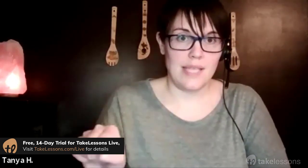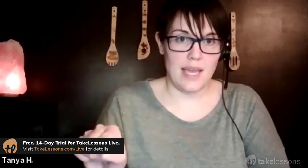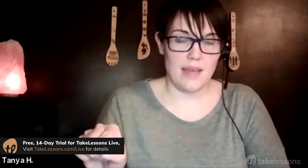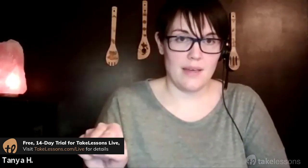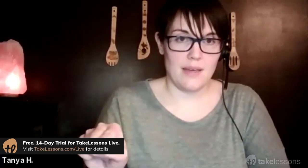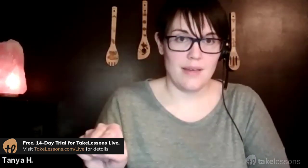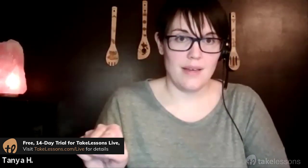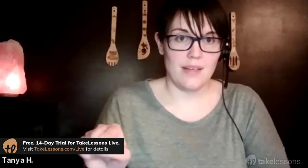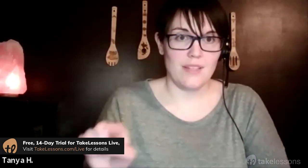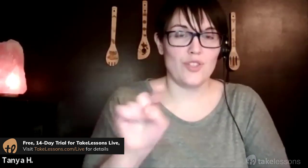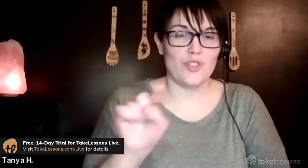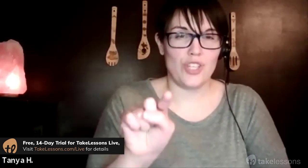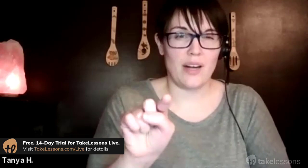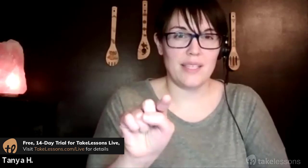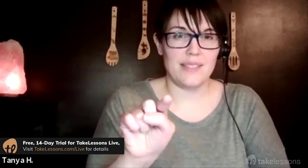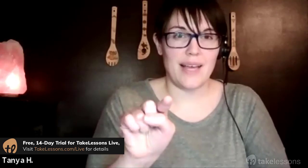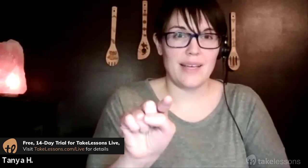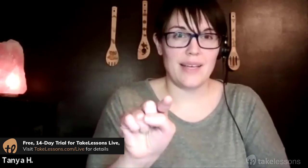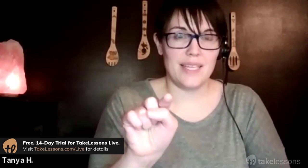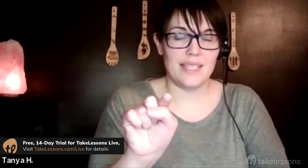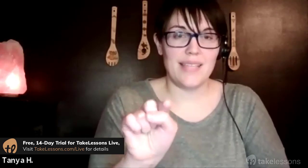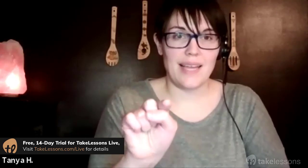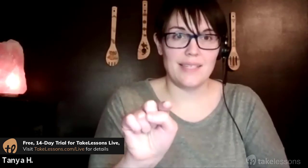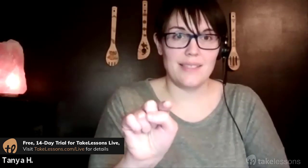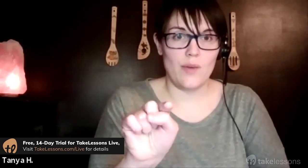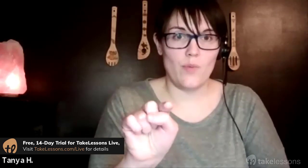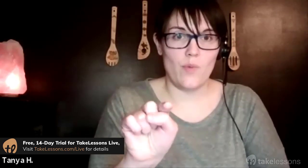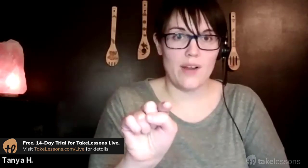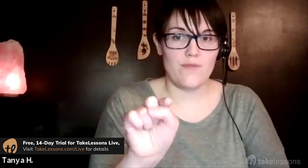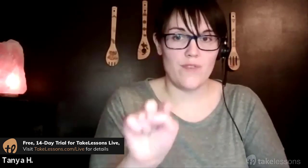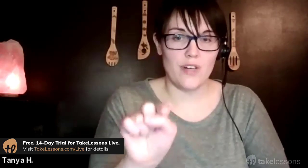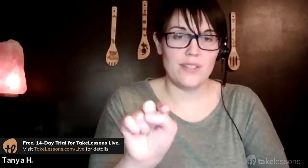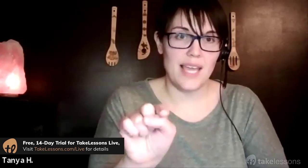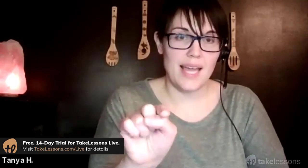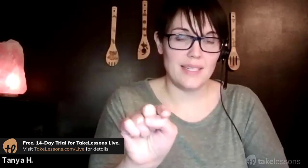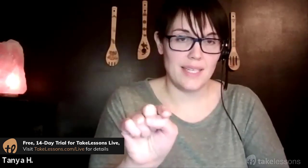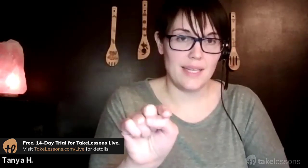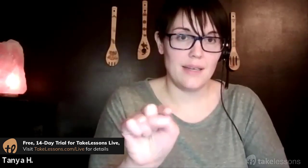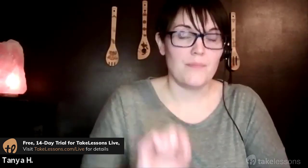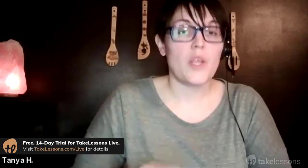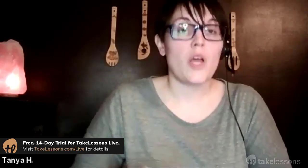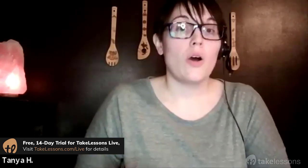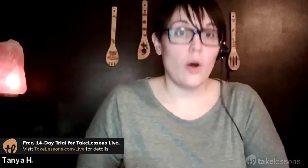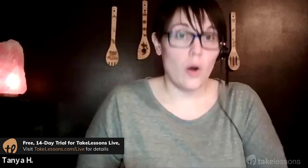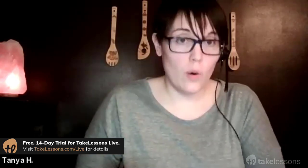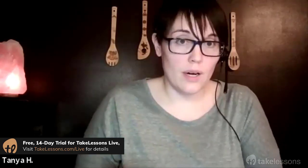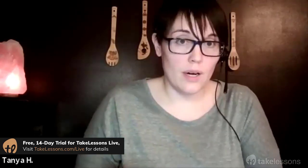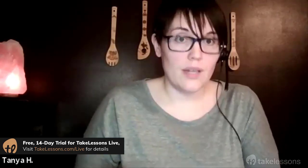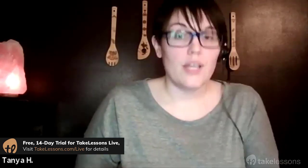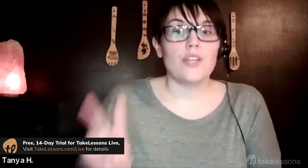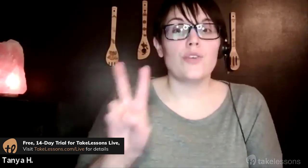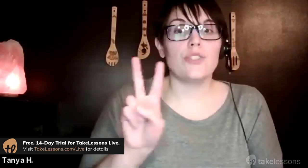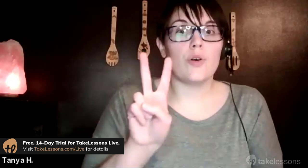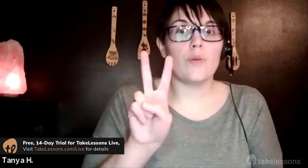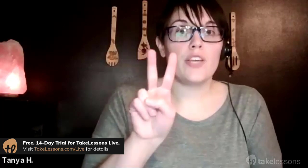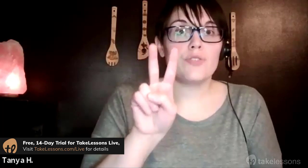Z, so just starting the second Z where the first Z ended, or you can do it by using